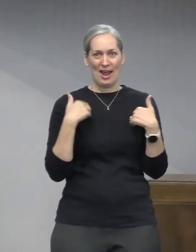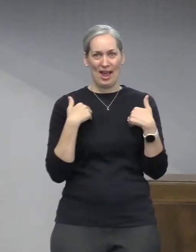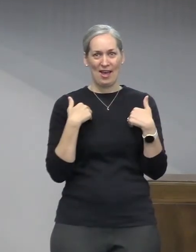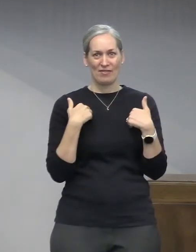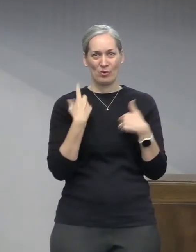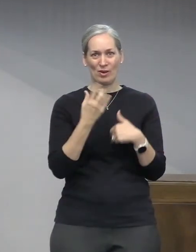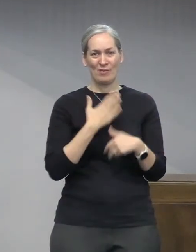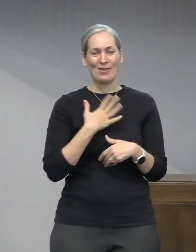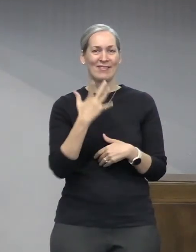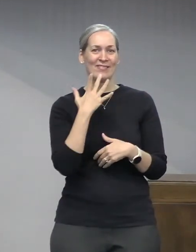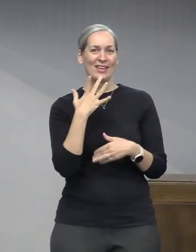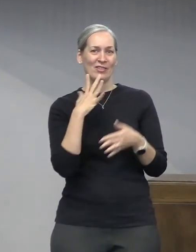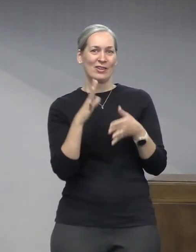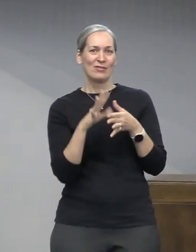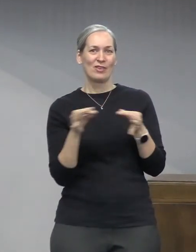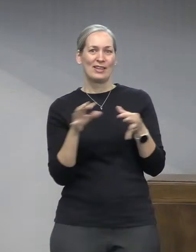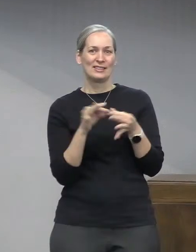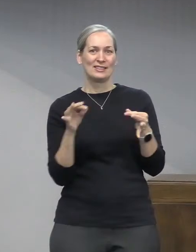my favorite phrases.